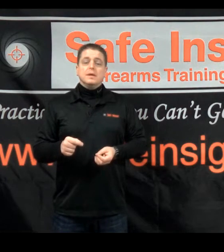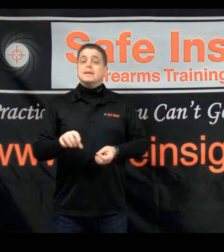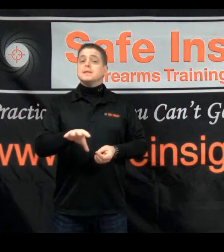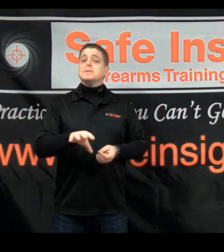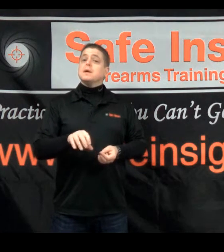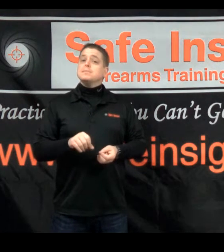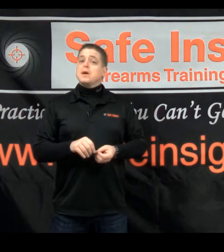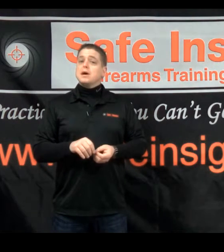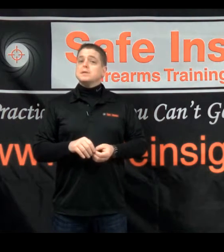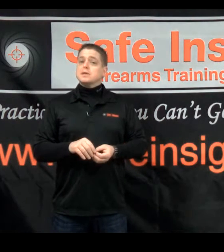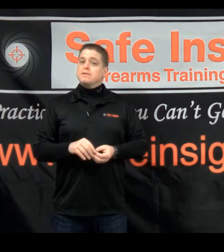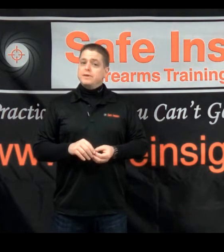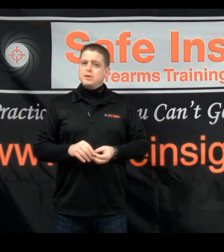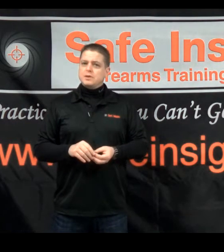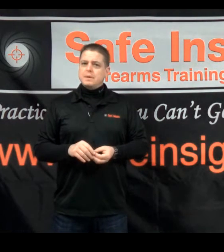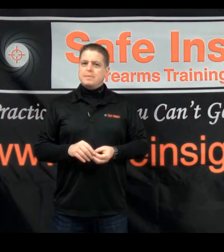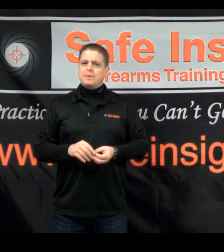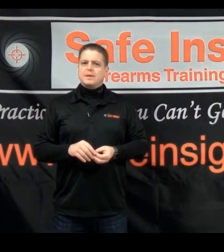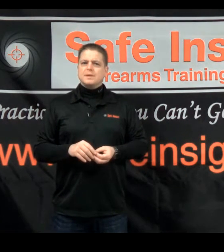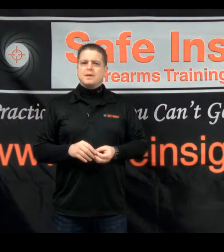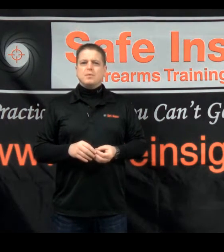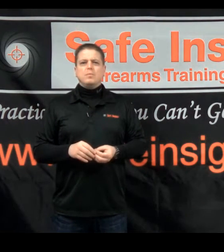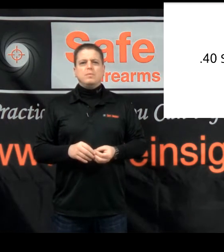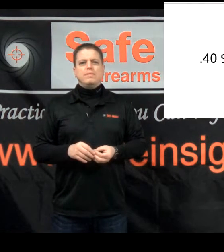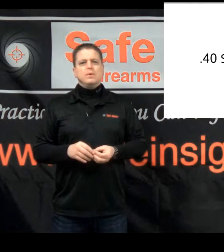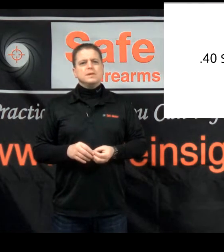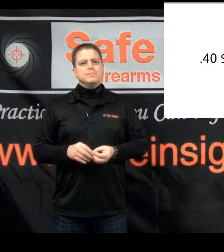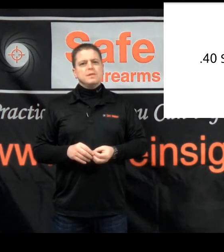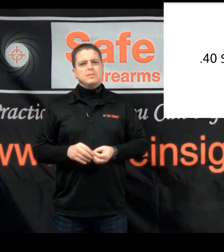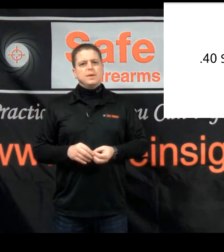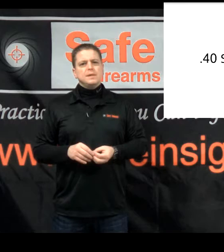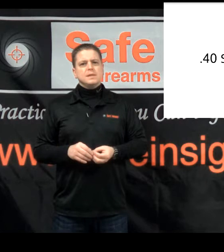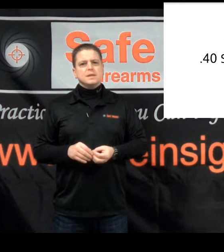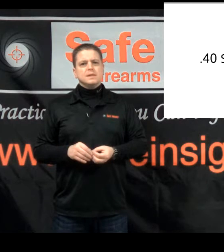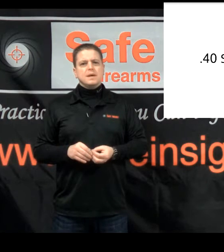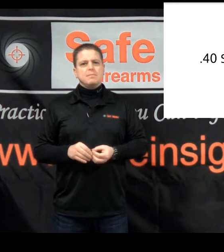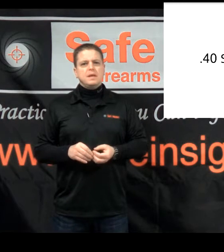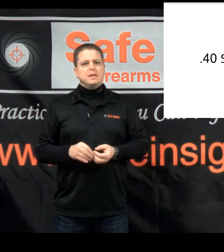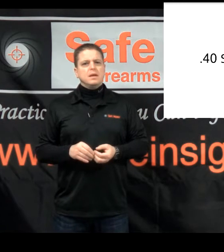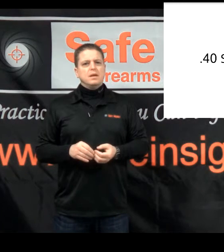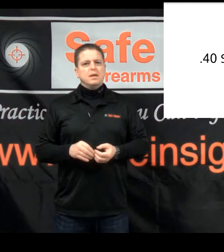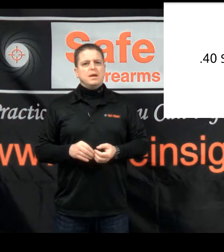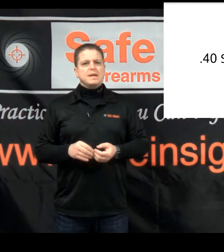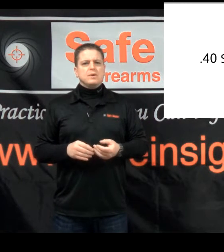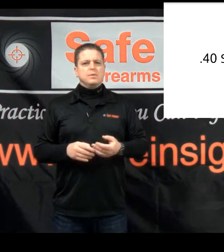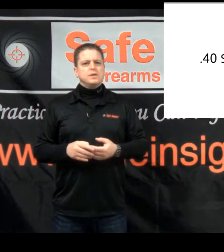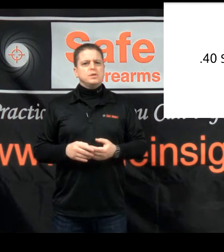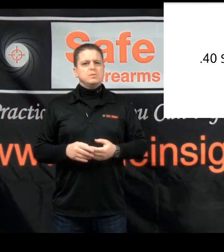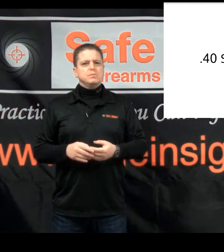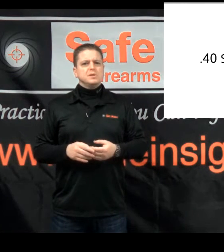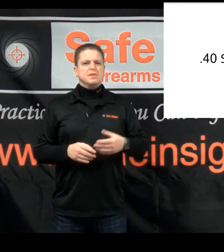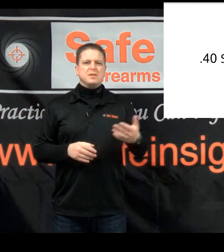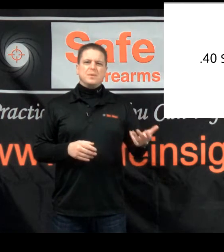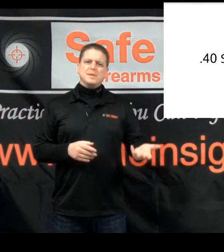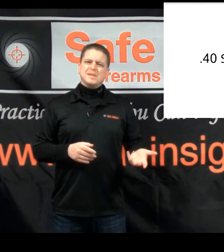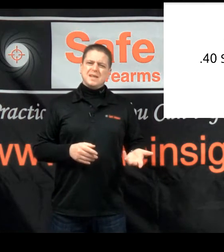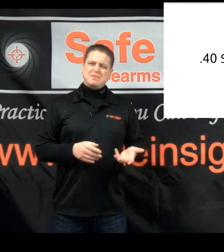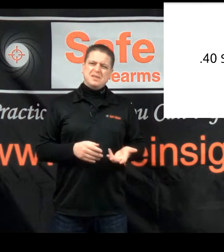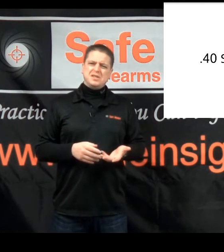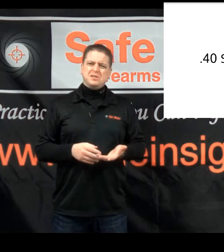This sometimes causes confusion to people because they go, well, .40 Smith & Wesson, does that mean that I can only shoot Smith & Wesson ammunition